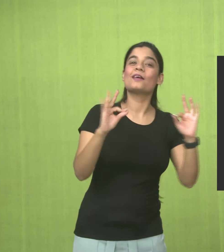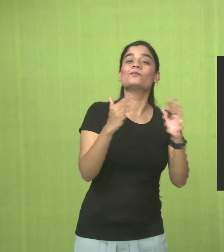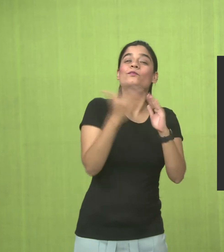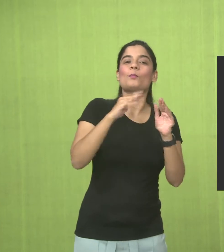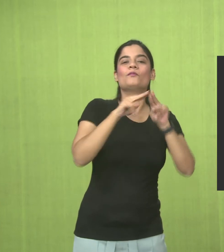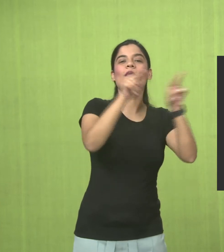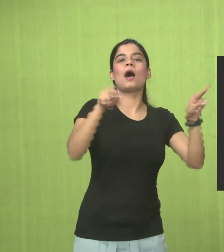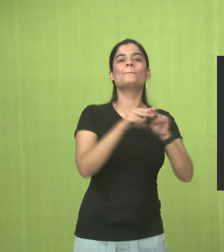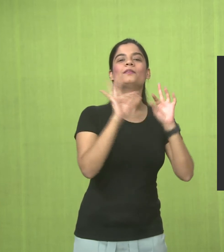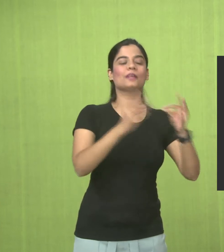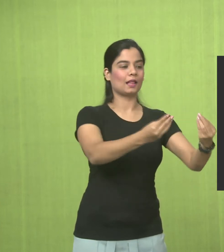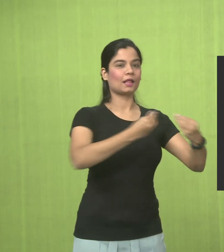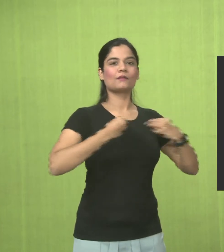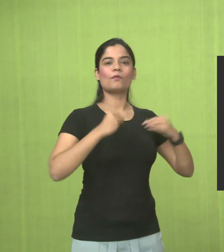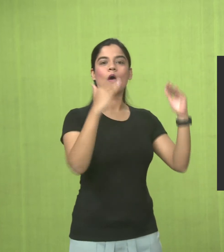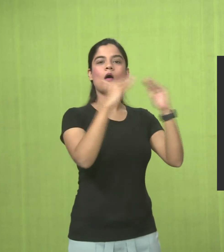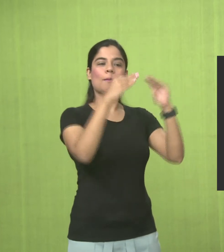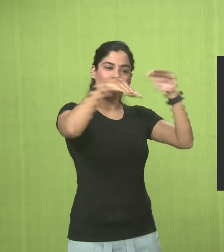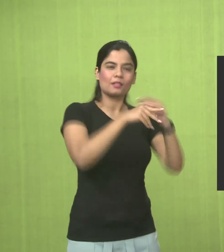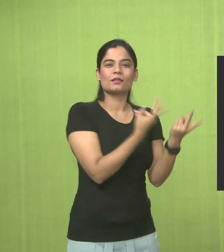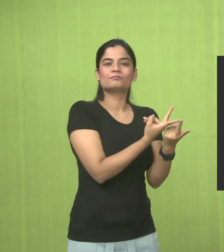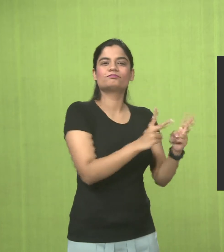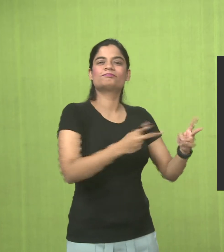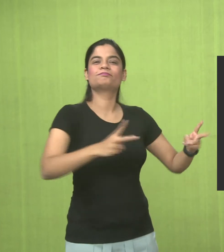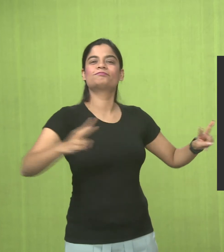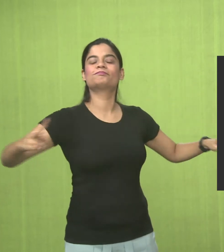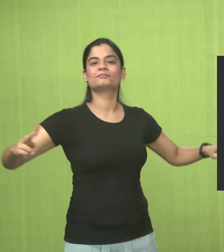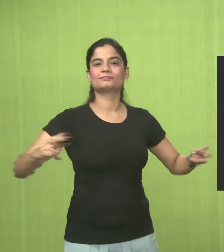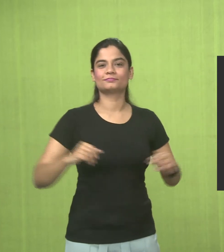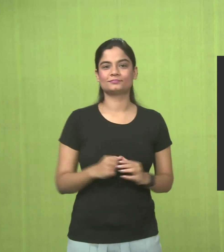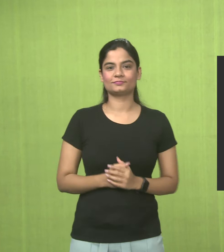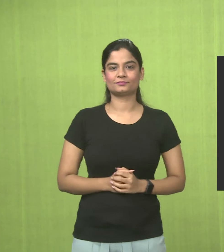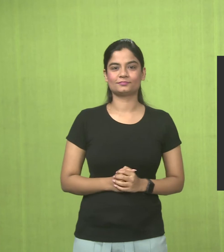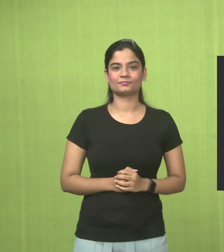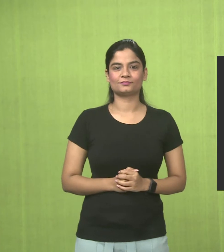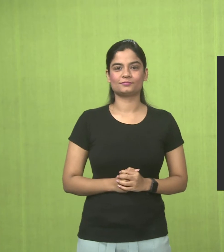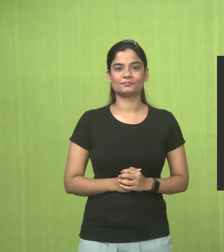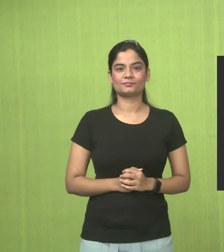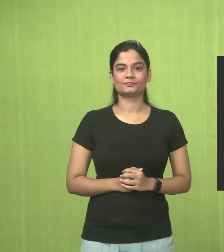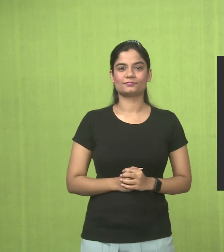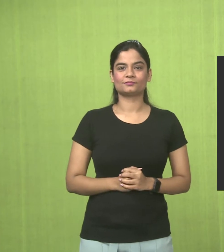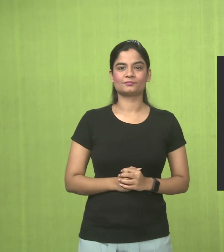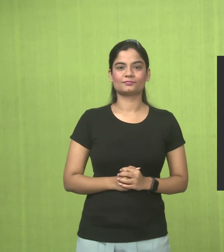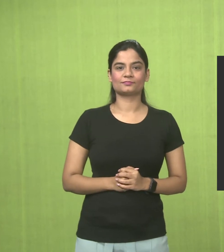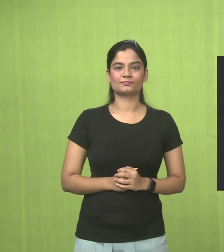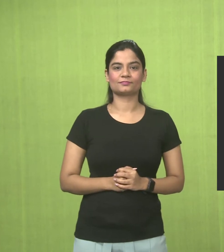peace comes in, and peace is where the family is. Hence, home science emphasizes a lot on family